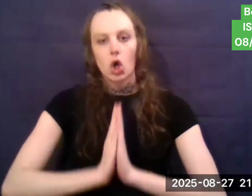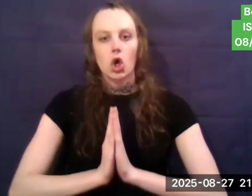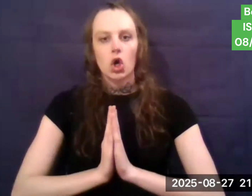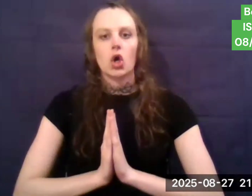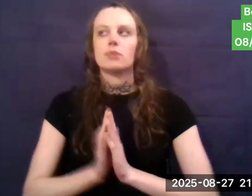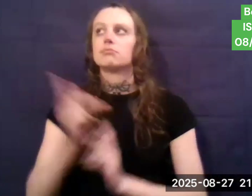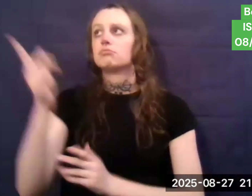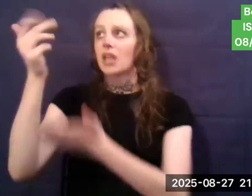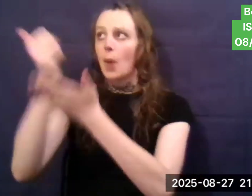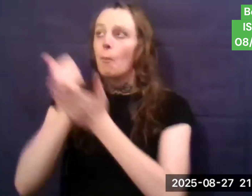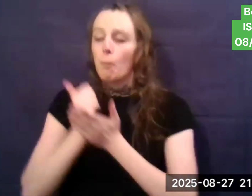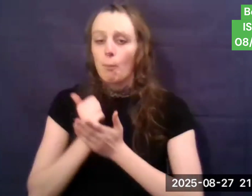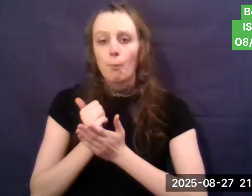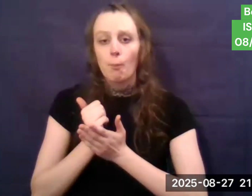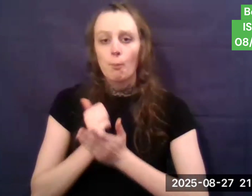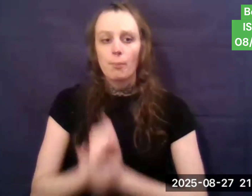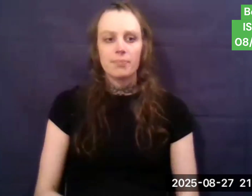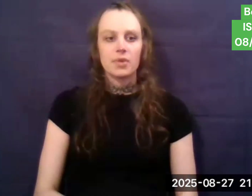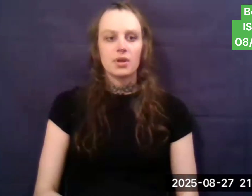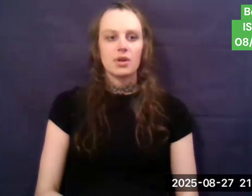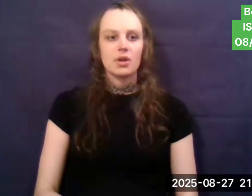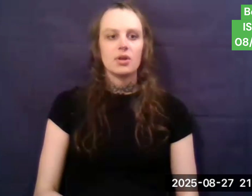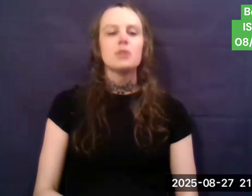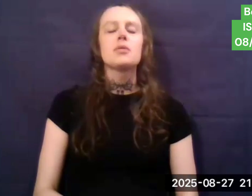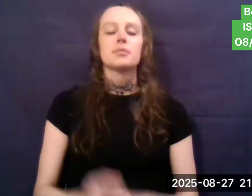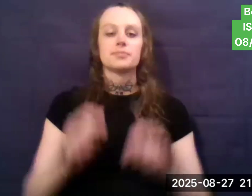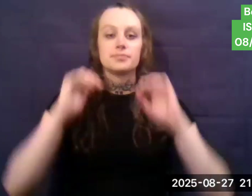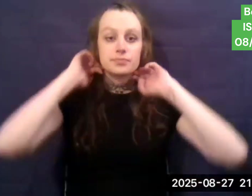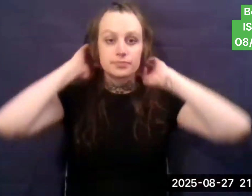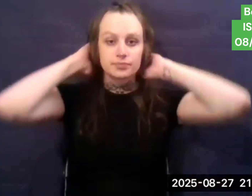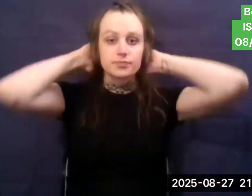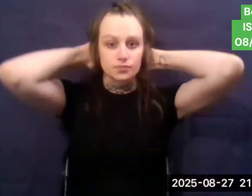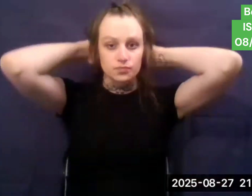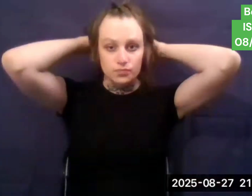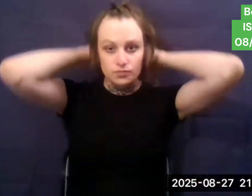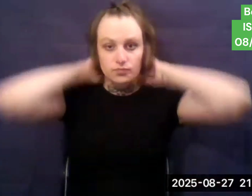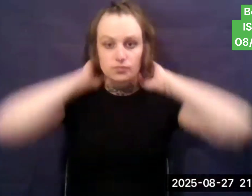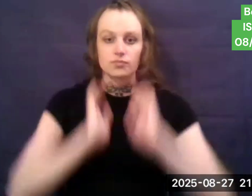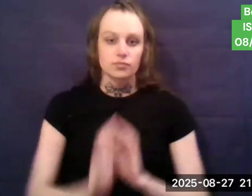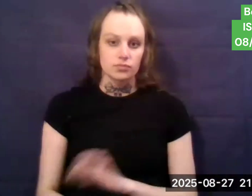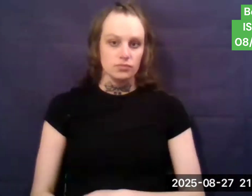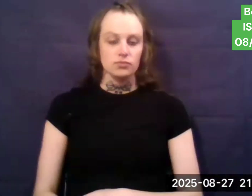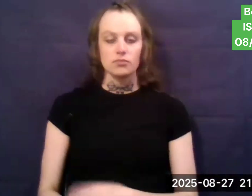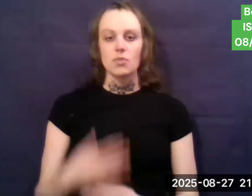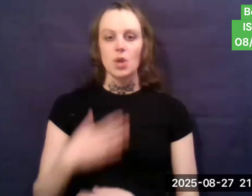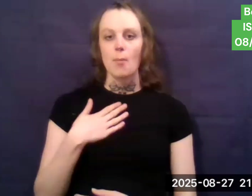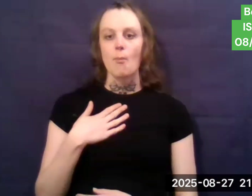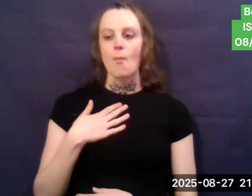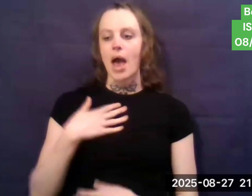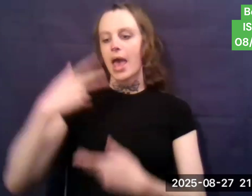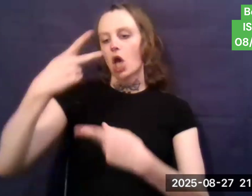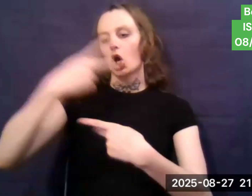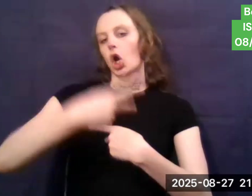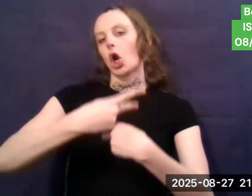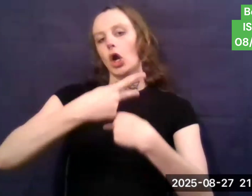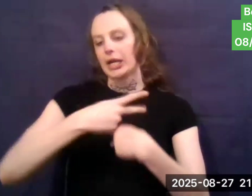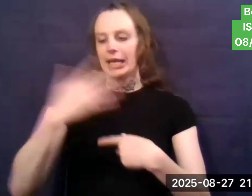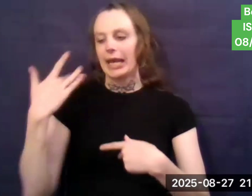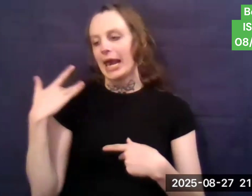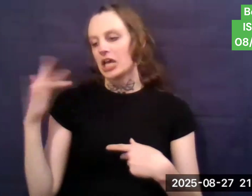me out, right? Um, so my guardian angel of a mother paid my